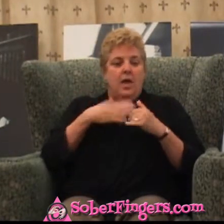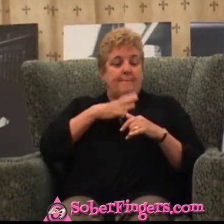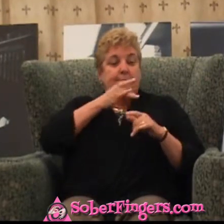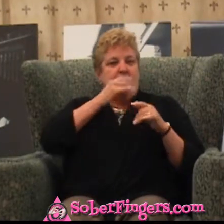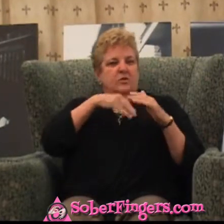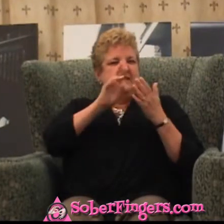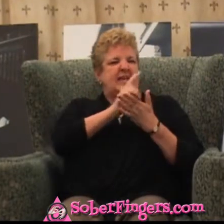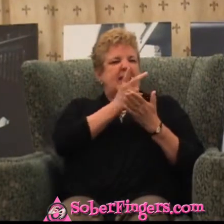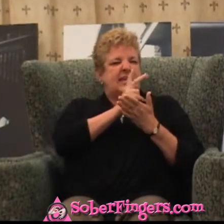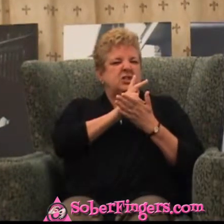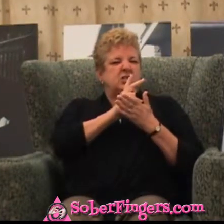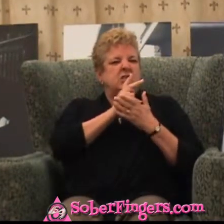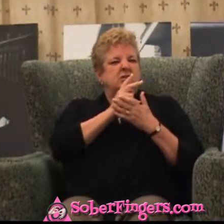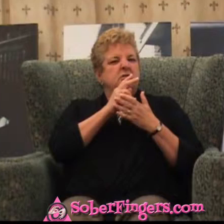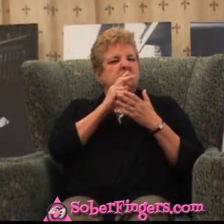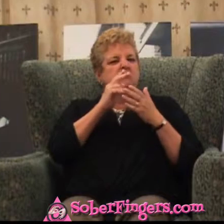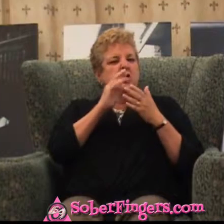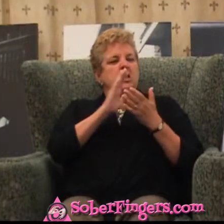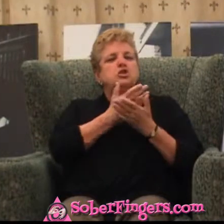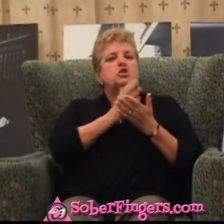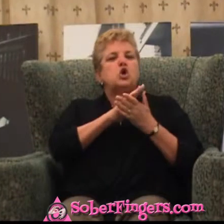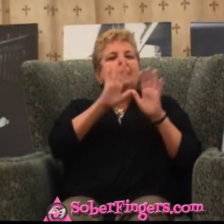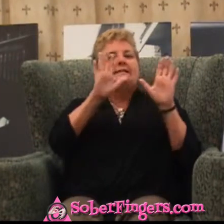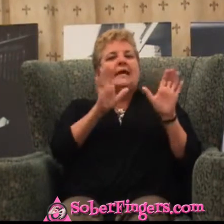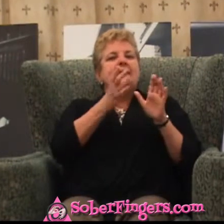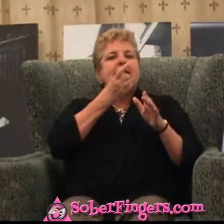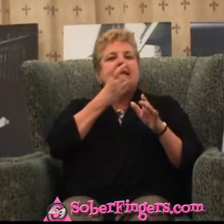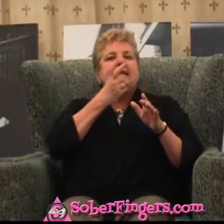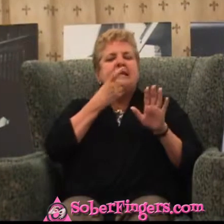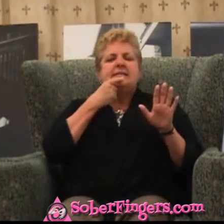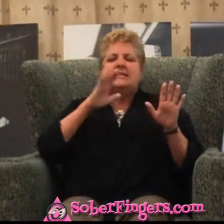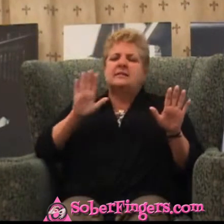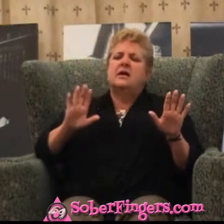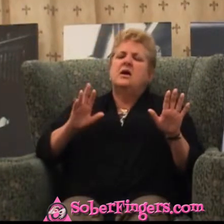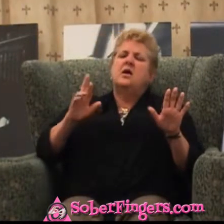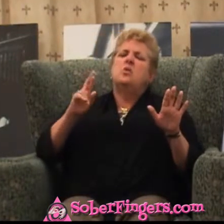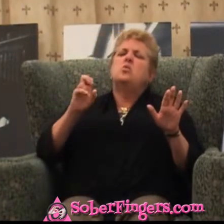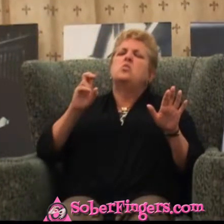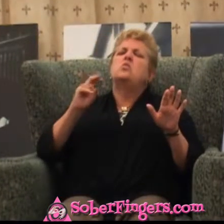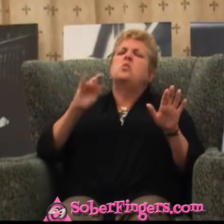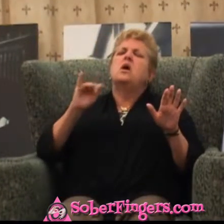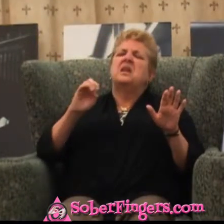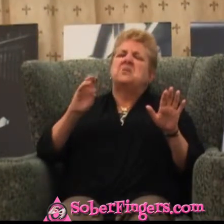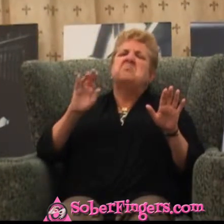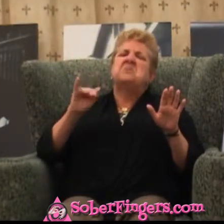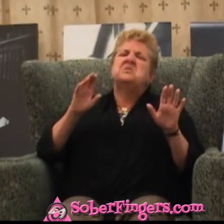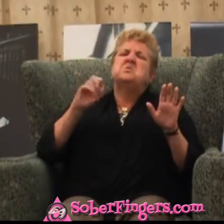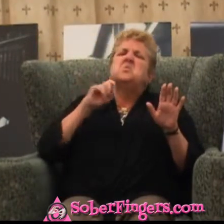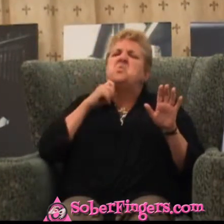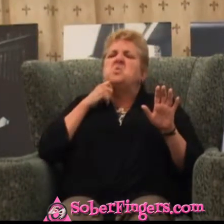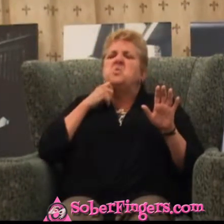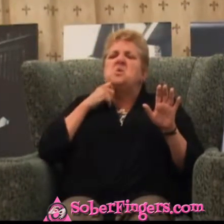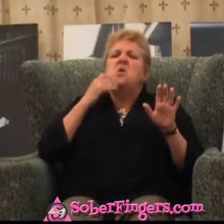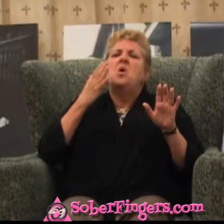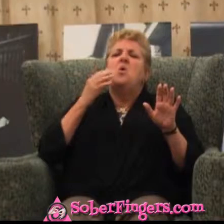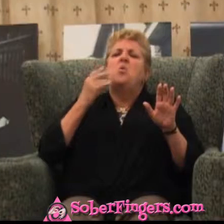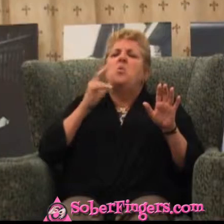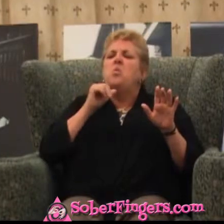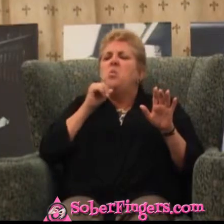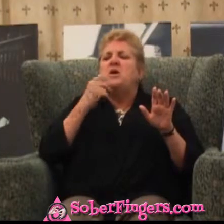cooking Sunday dinner. And Kenny just says to me, Ronnie, fine, man, it's cool. Why don't we just step outside on the porch and